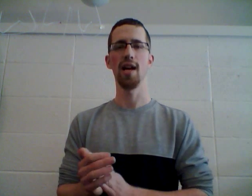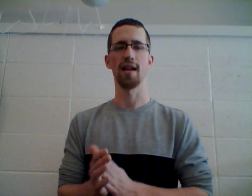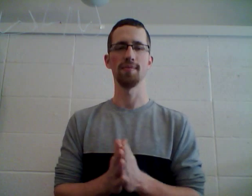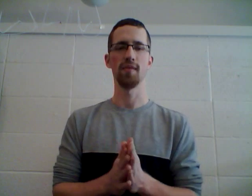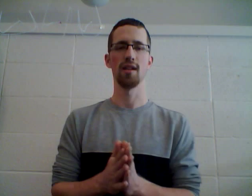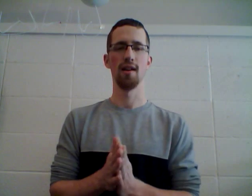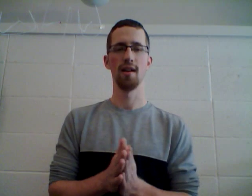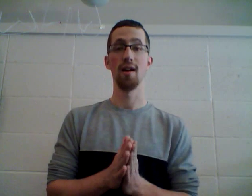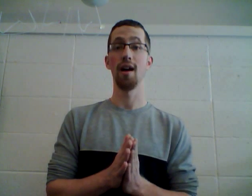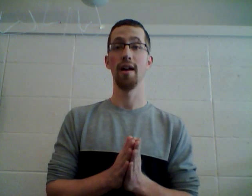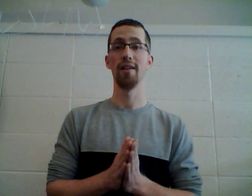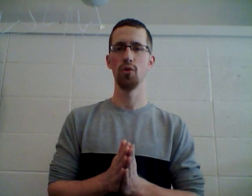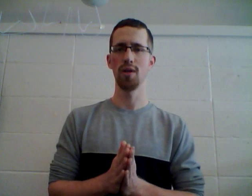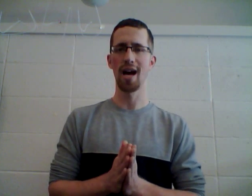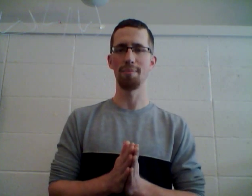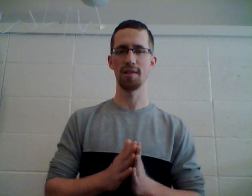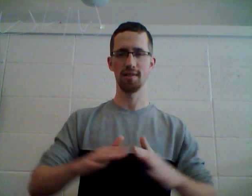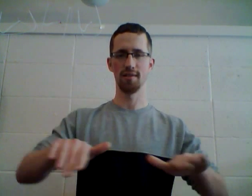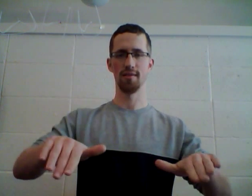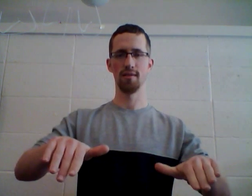Okay. To adopt.